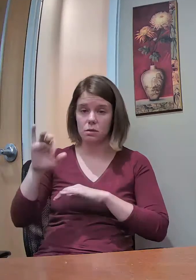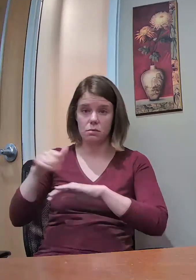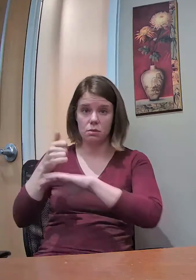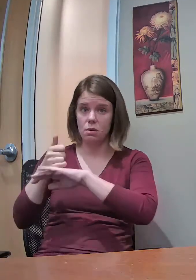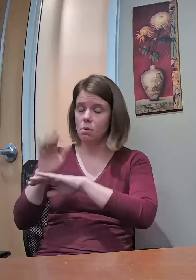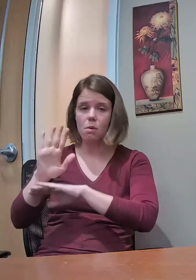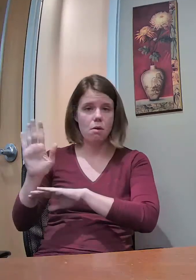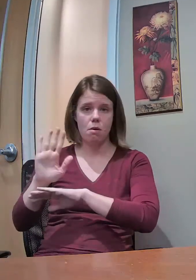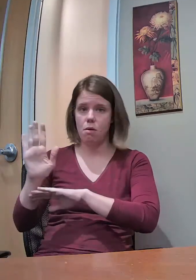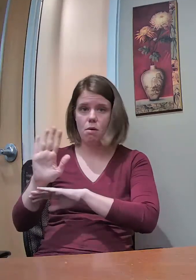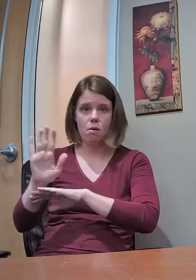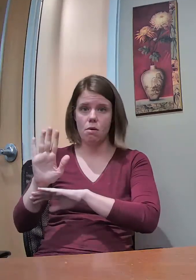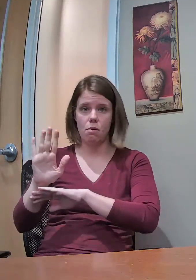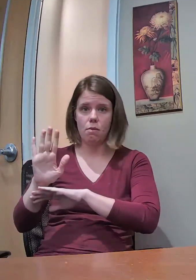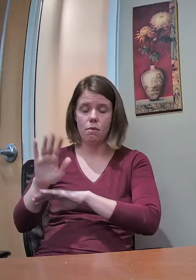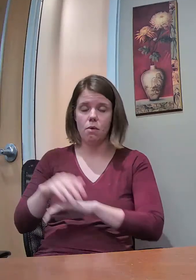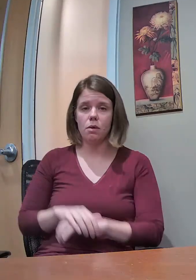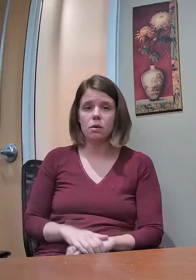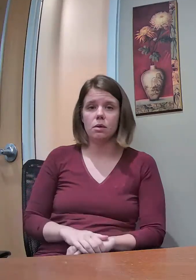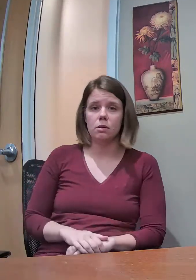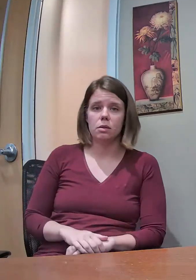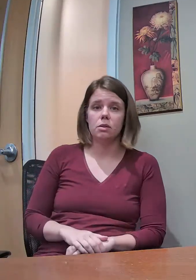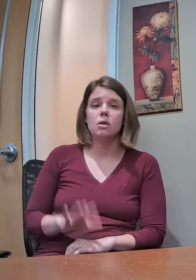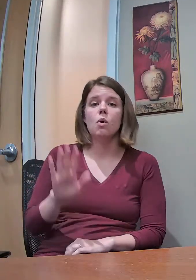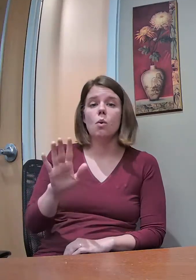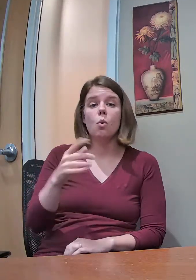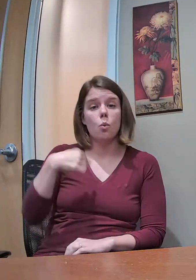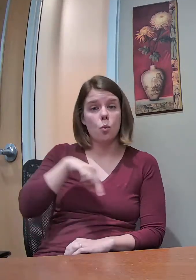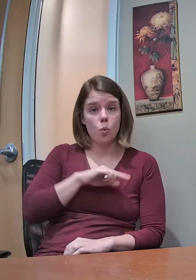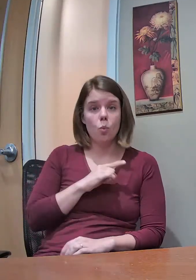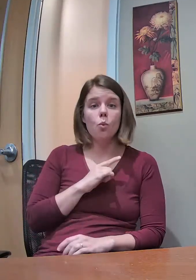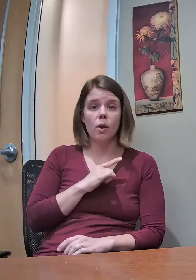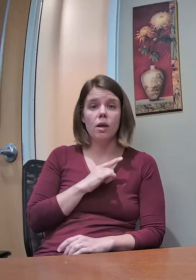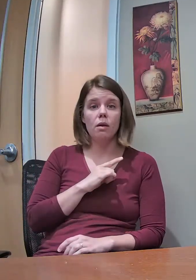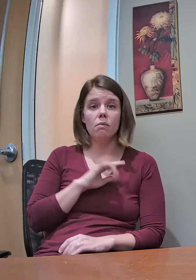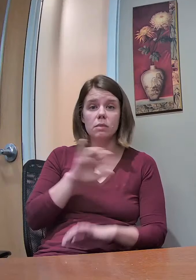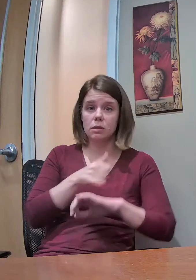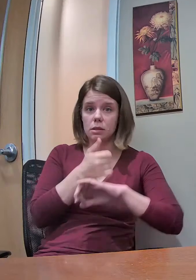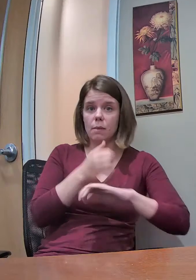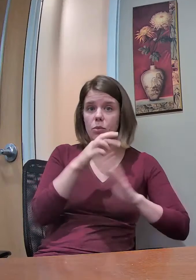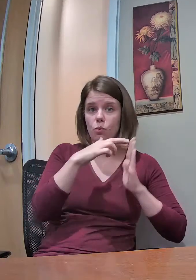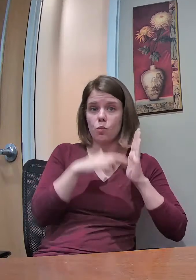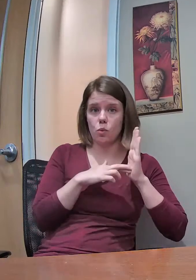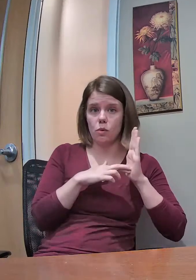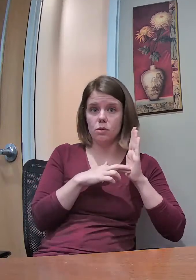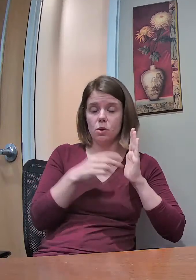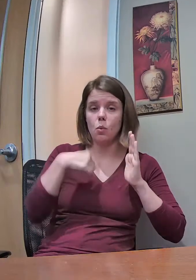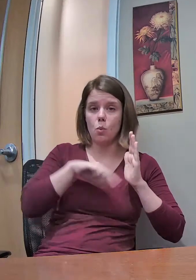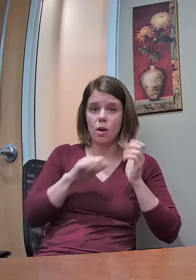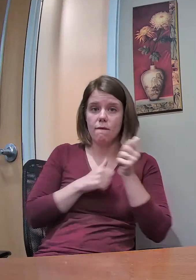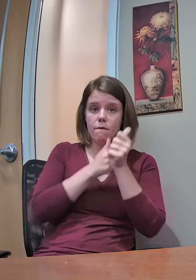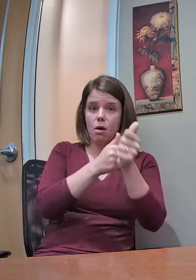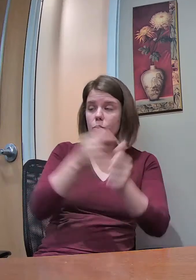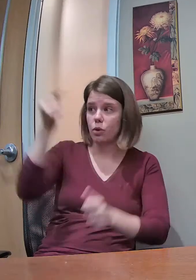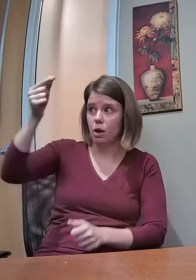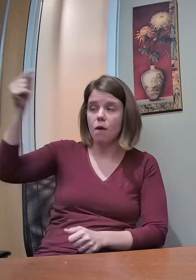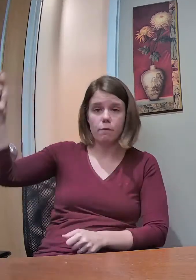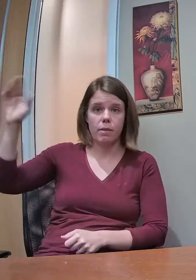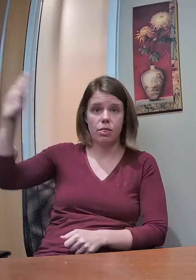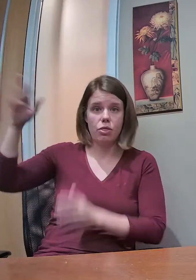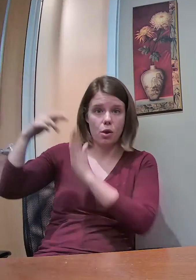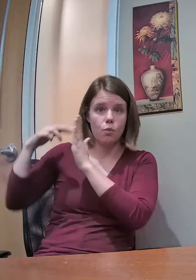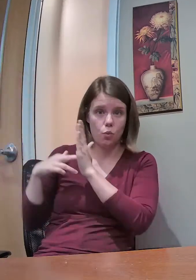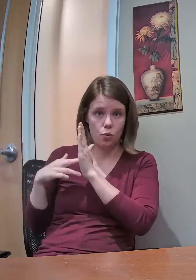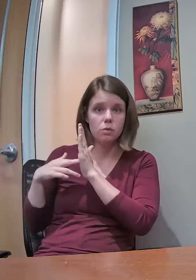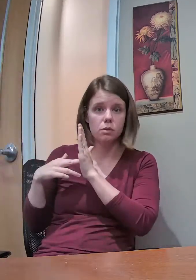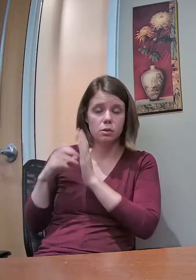And especially the screeners, they're just students. So please, I would ask that you respect that. And if you do have a concern, I know it's